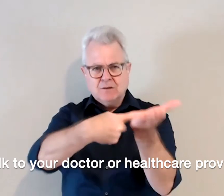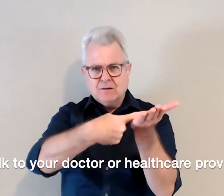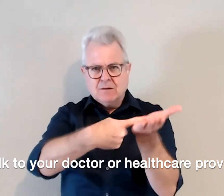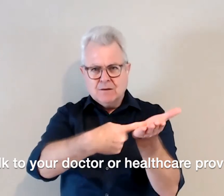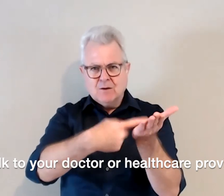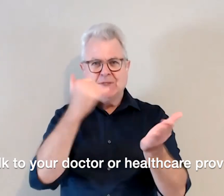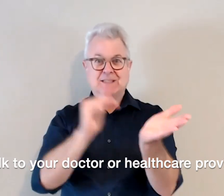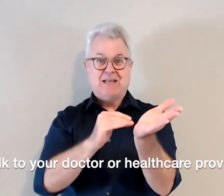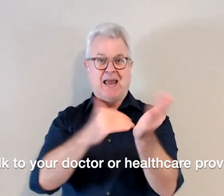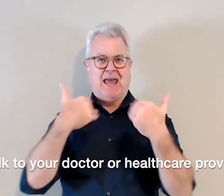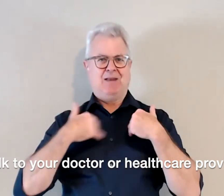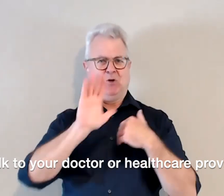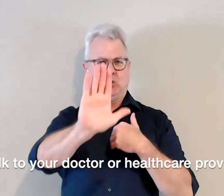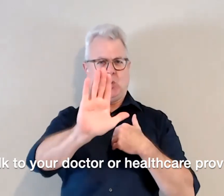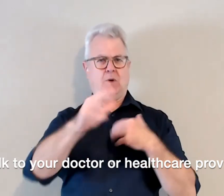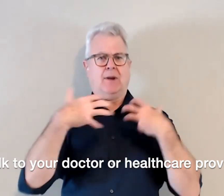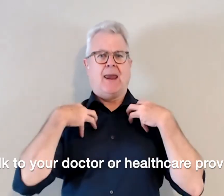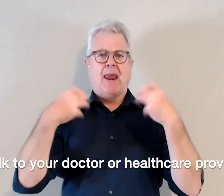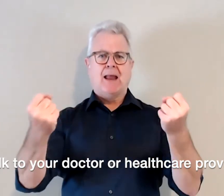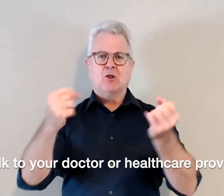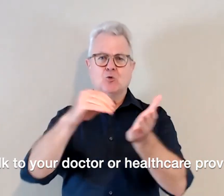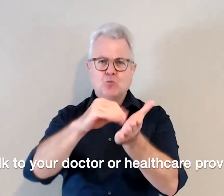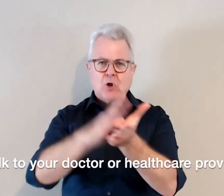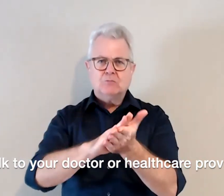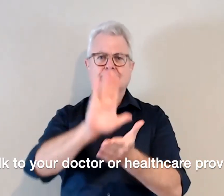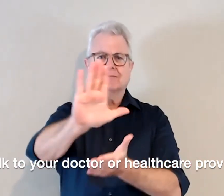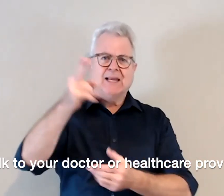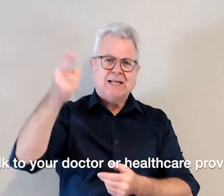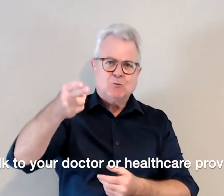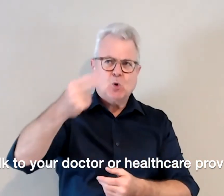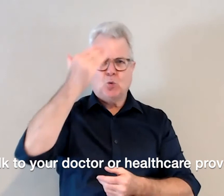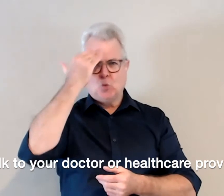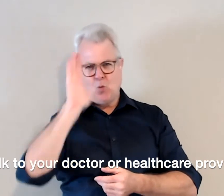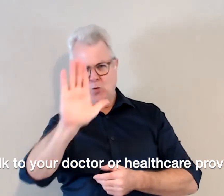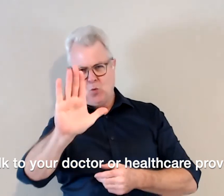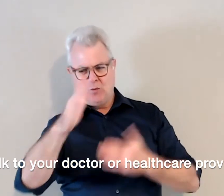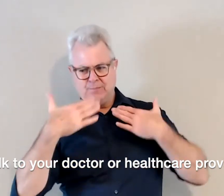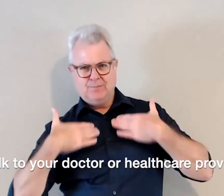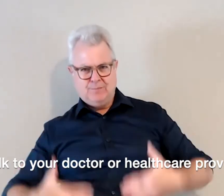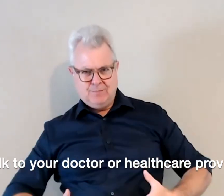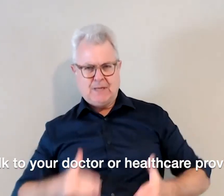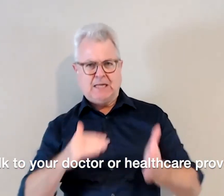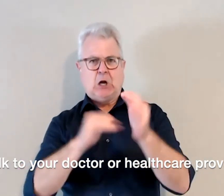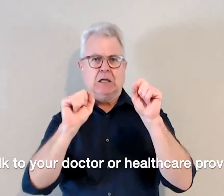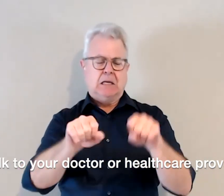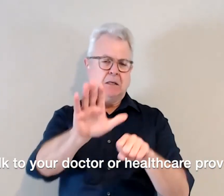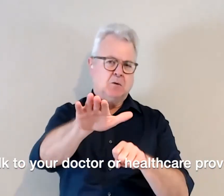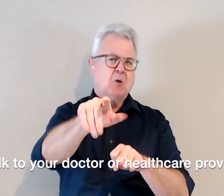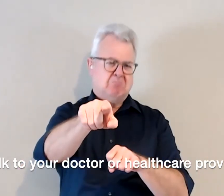local physician, your doctor, because your doctor knows best in terms of what your health record is, your history, and what your body conditions are,